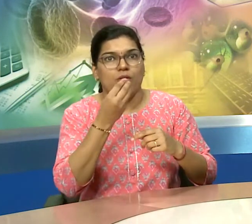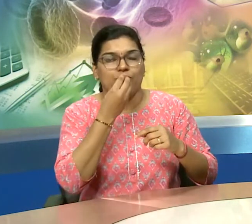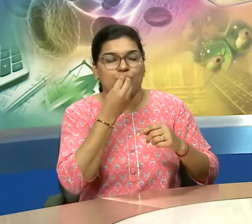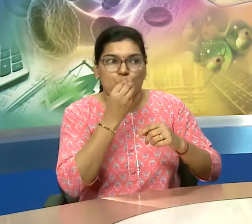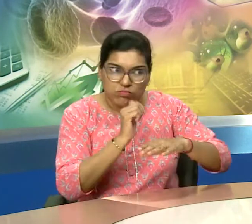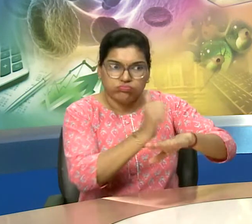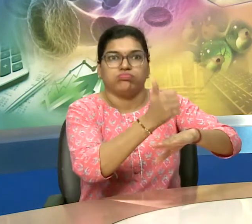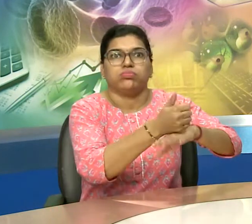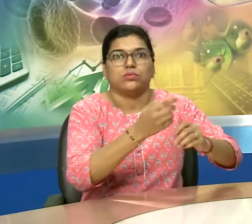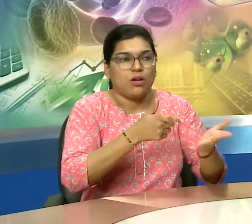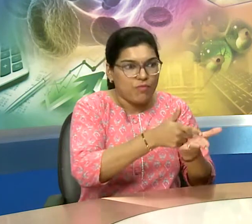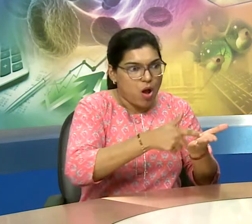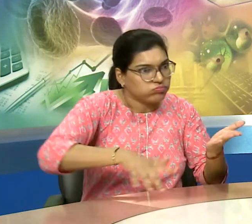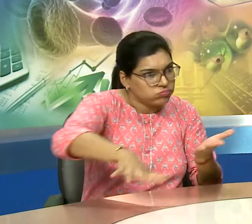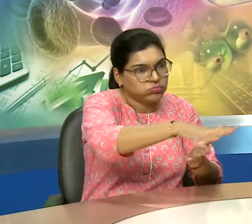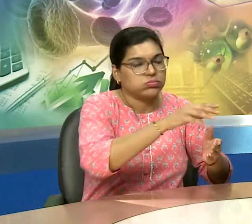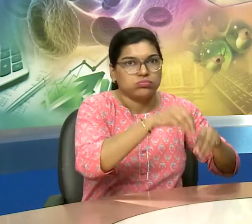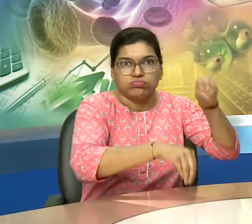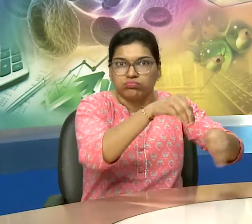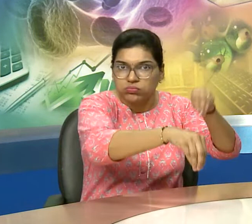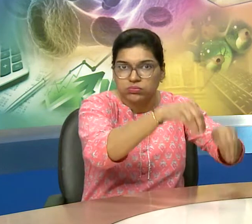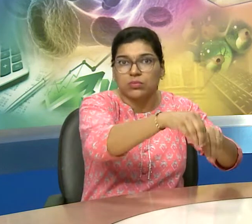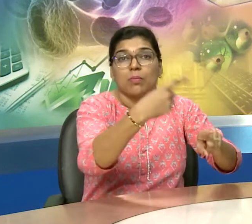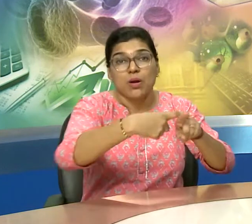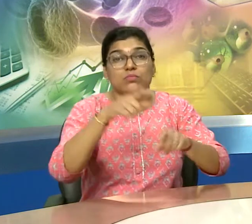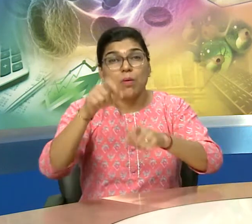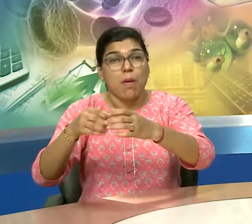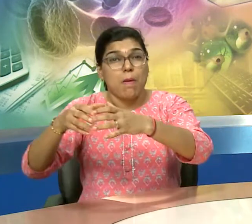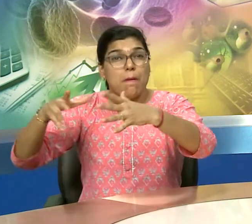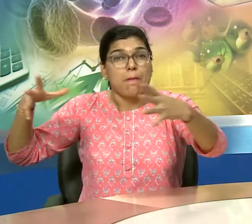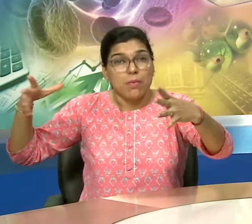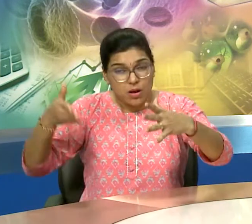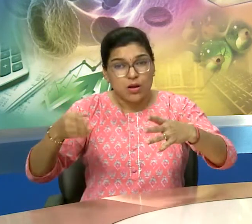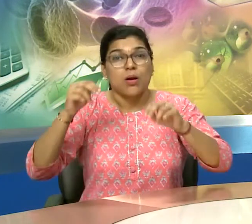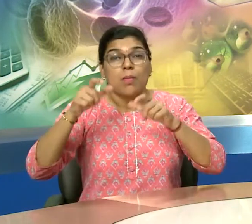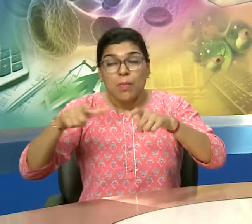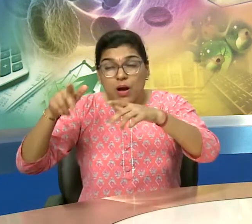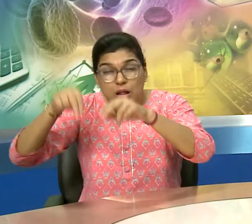changes for growing food and large population,